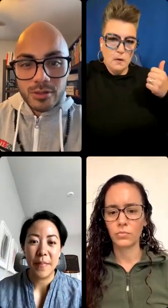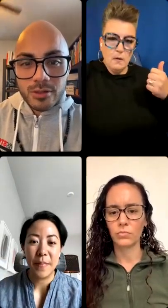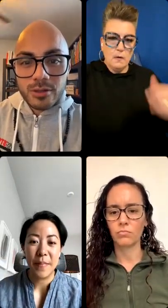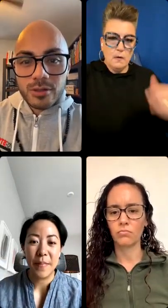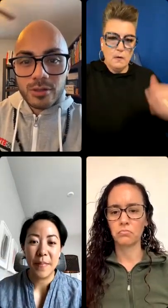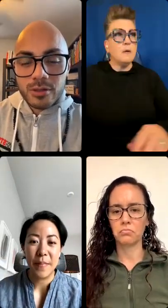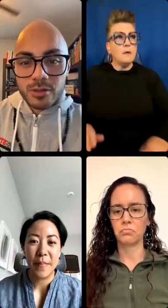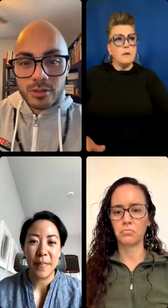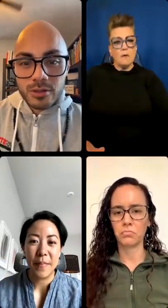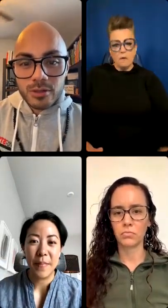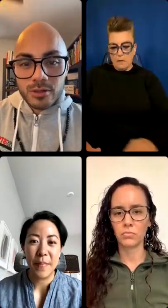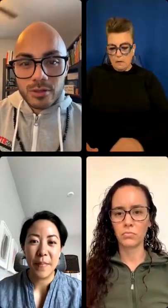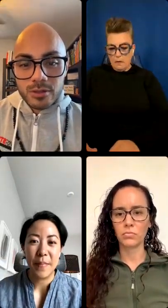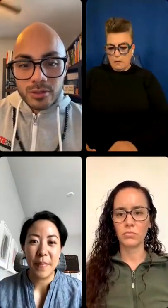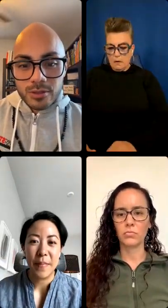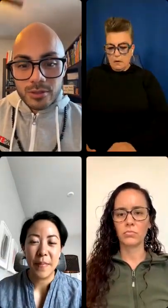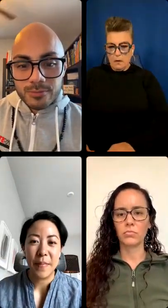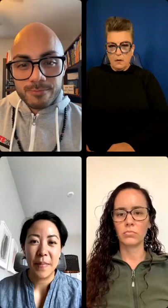elsewhere.